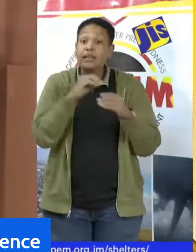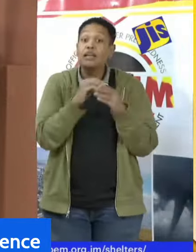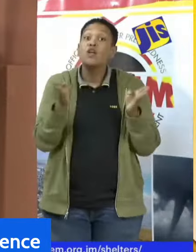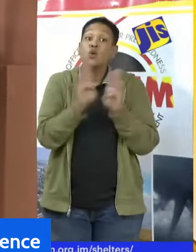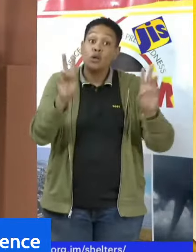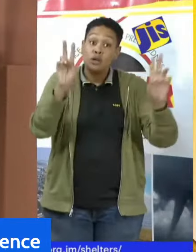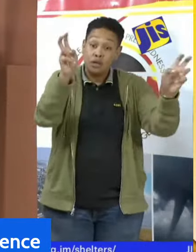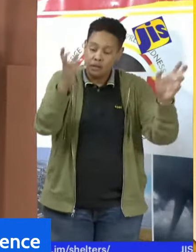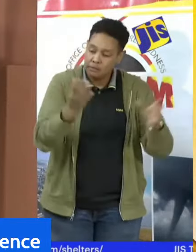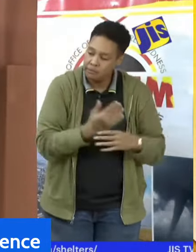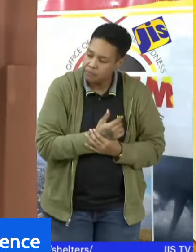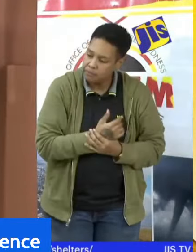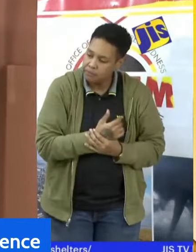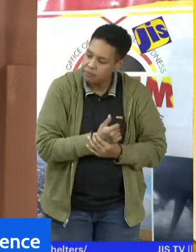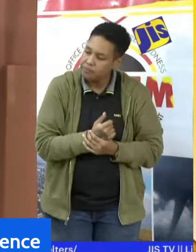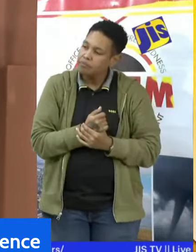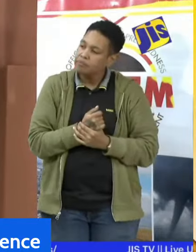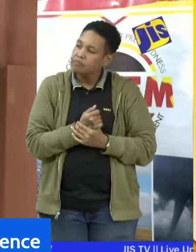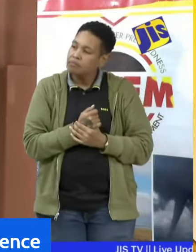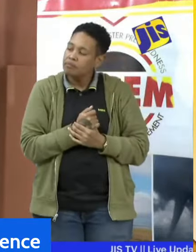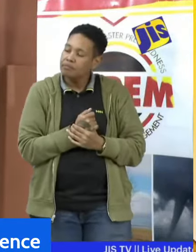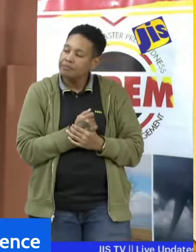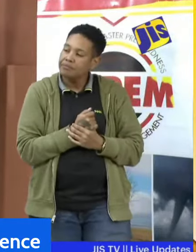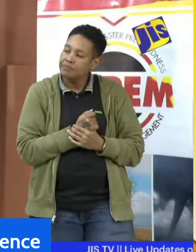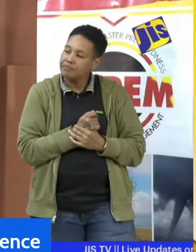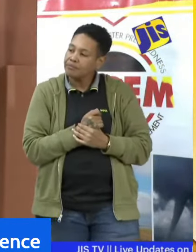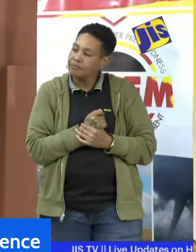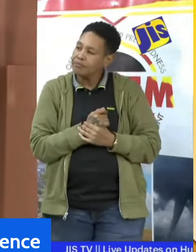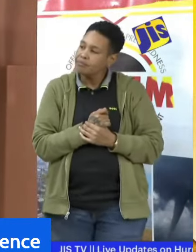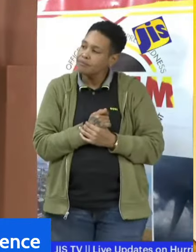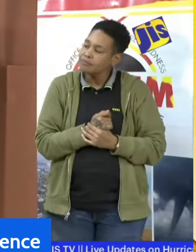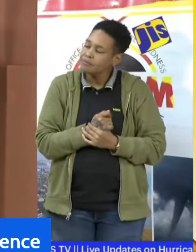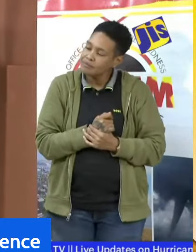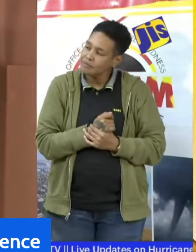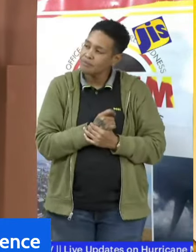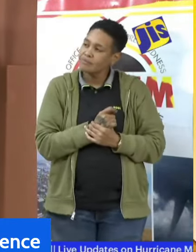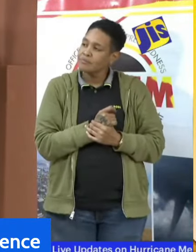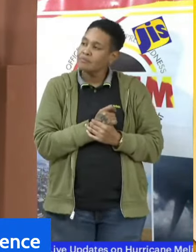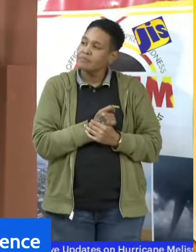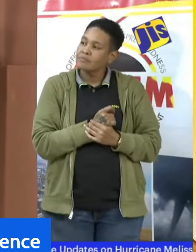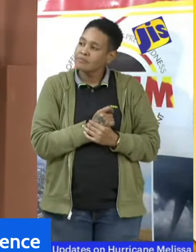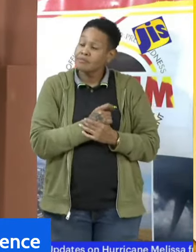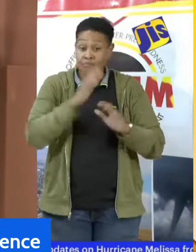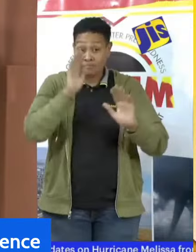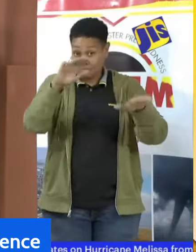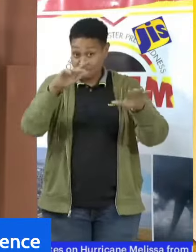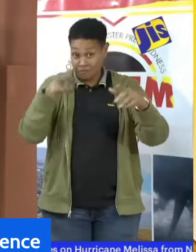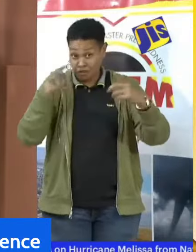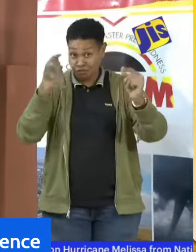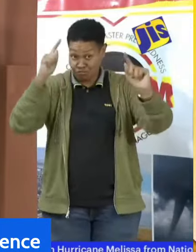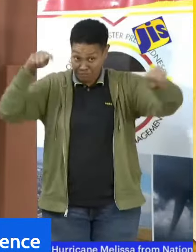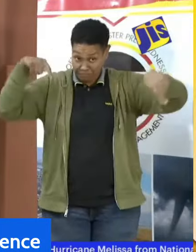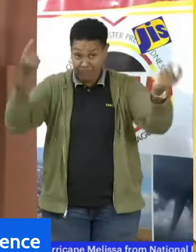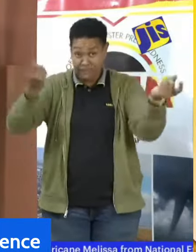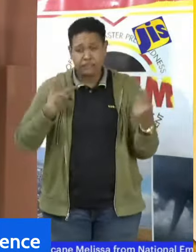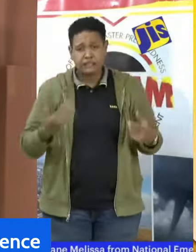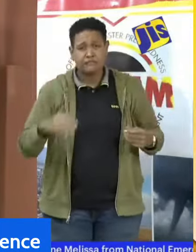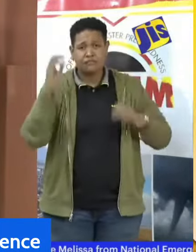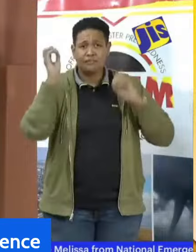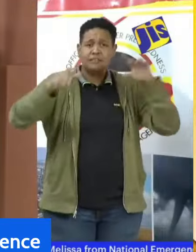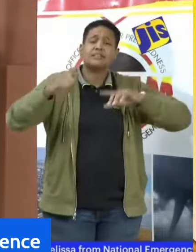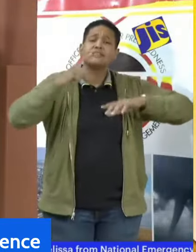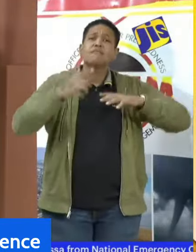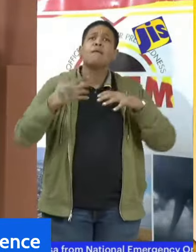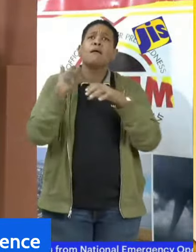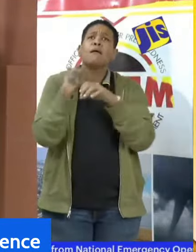closing, I want to, again, as I have been doing since these